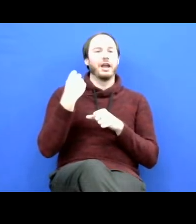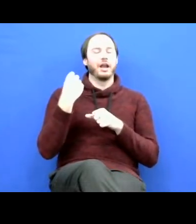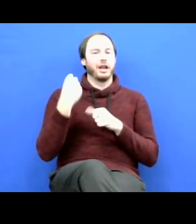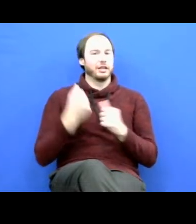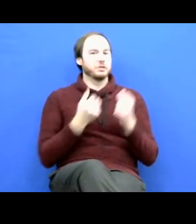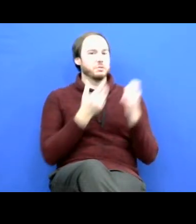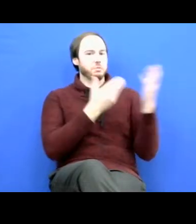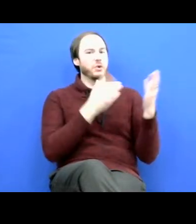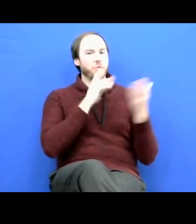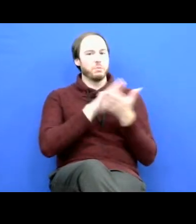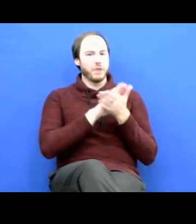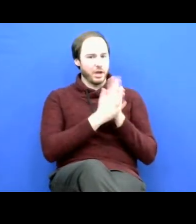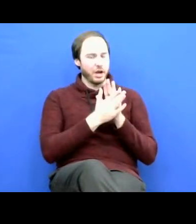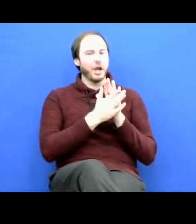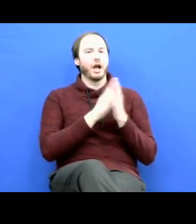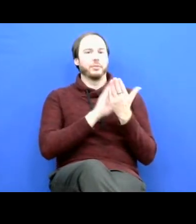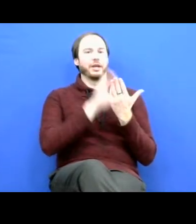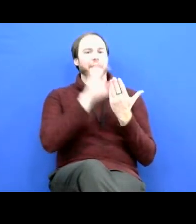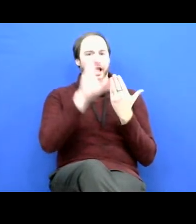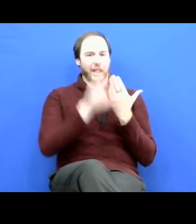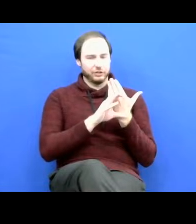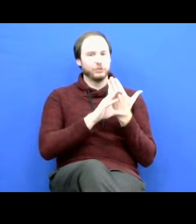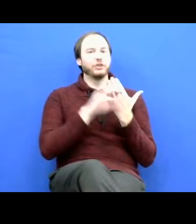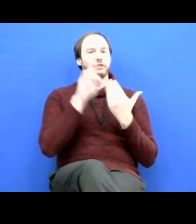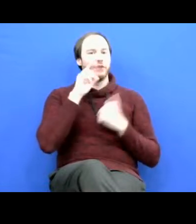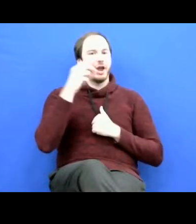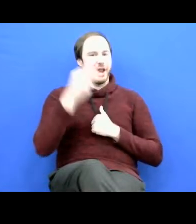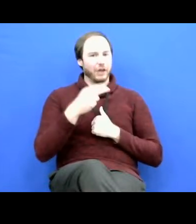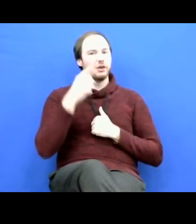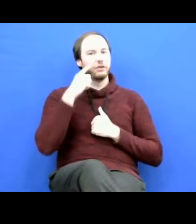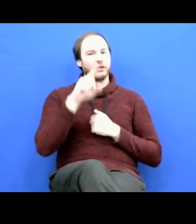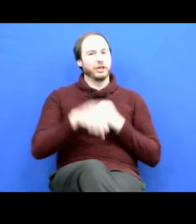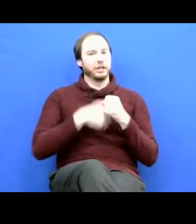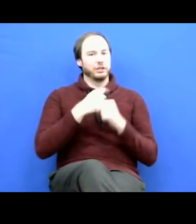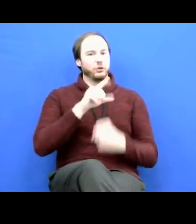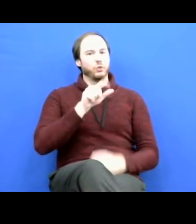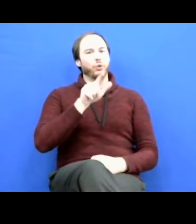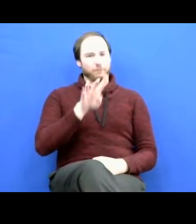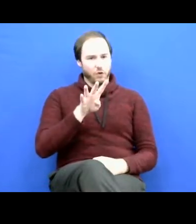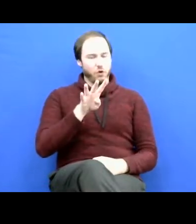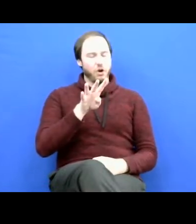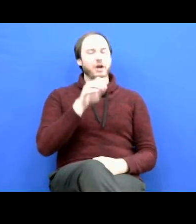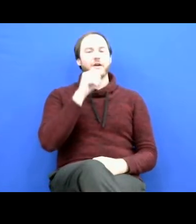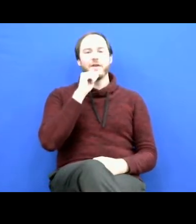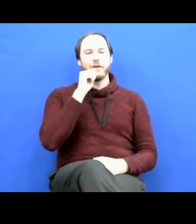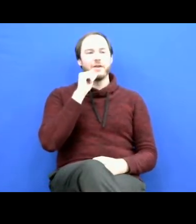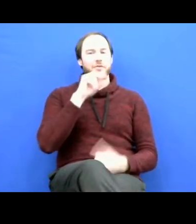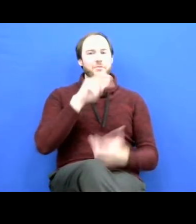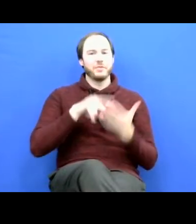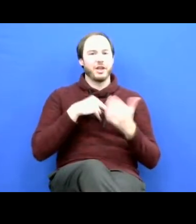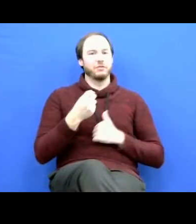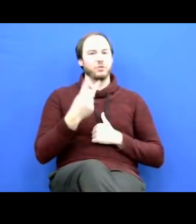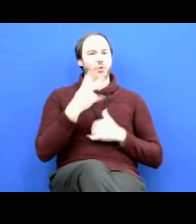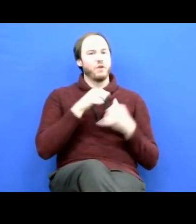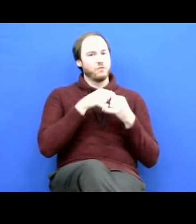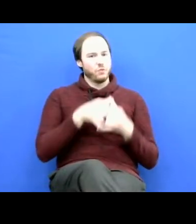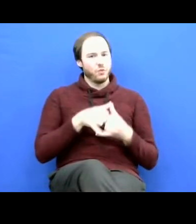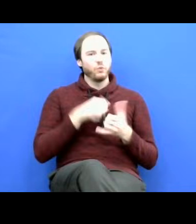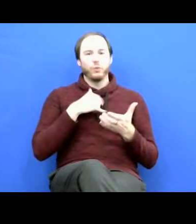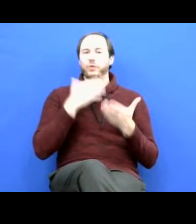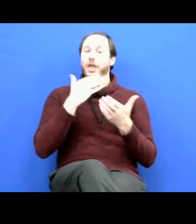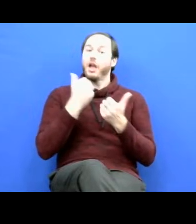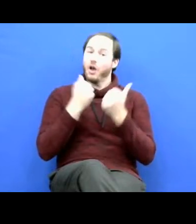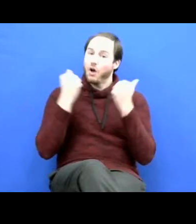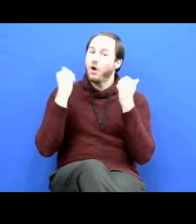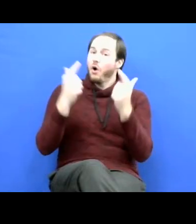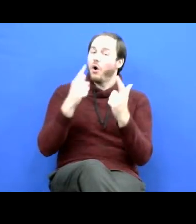town website, one each month, every month in 2024. Therefore, be it resolved that the Henrietta Town Board thanks everyone who submitted